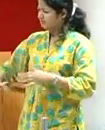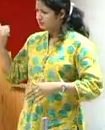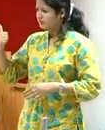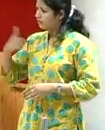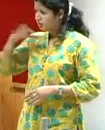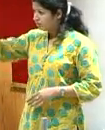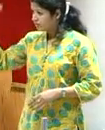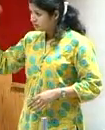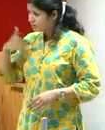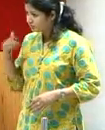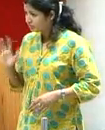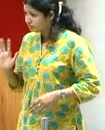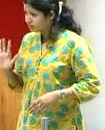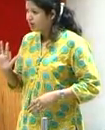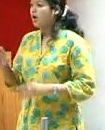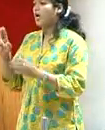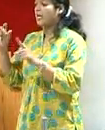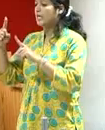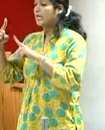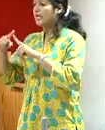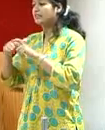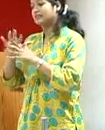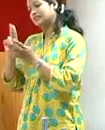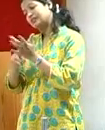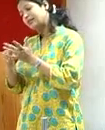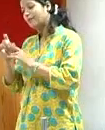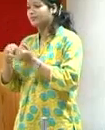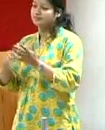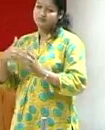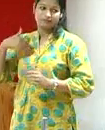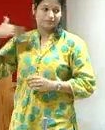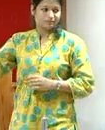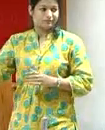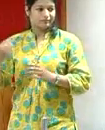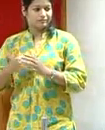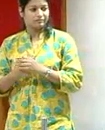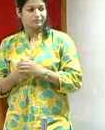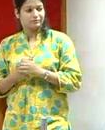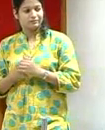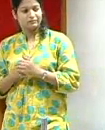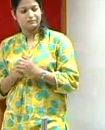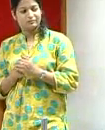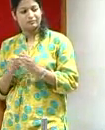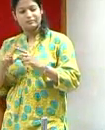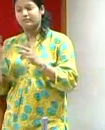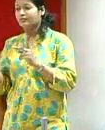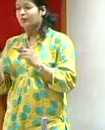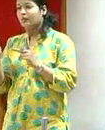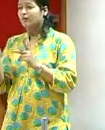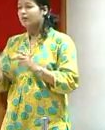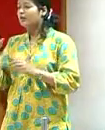each college completed their disability backlog. It was a fantastic judgment. And in fact, regular recruitment was stayed in all the colleges